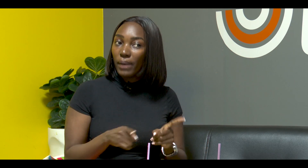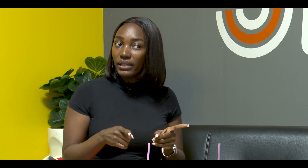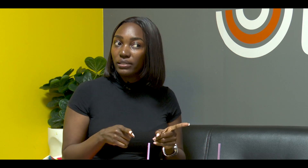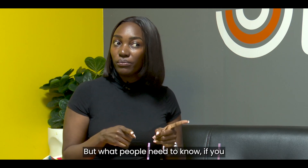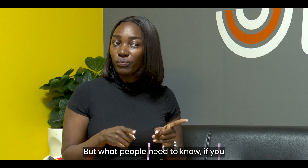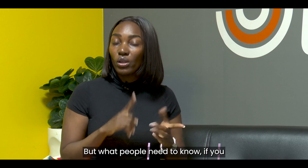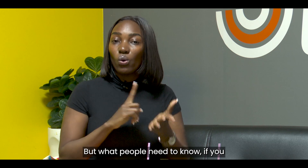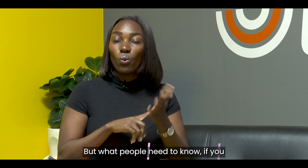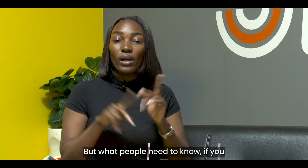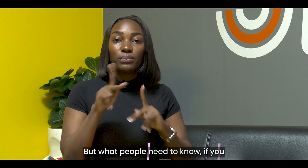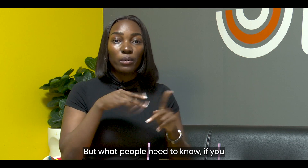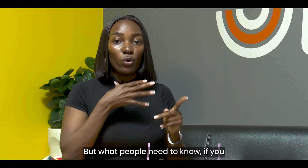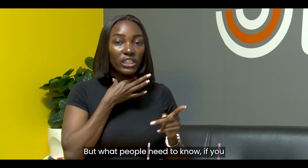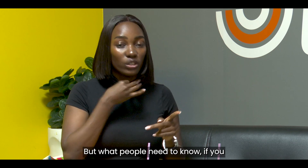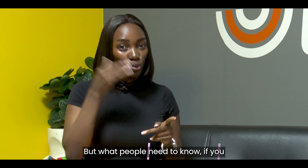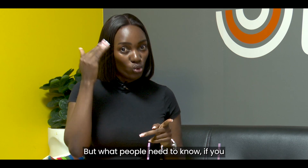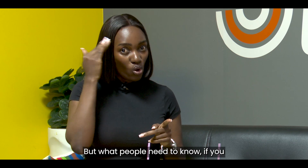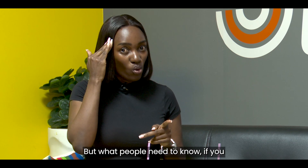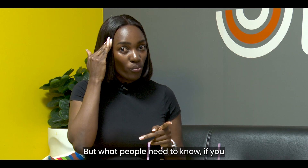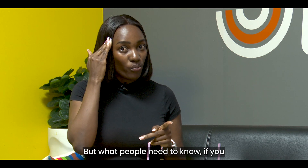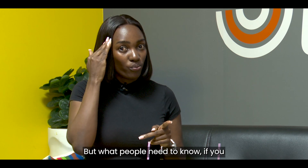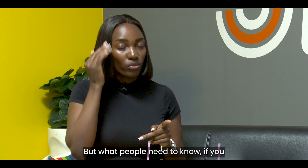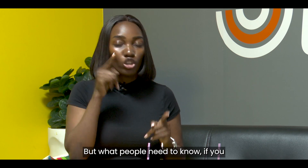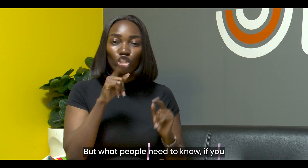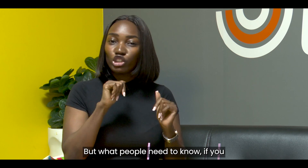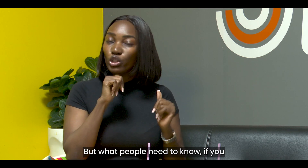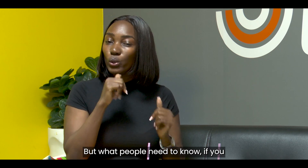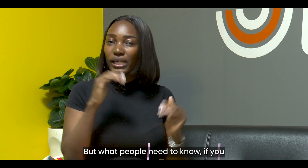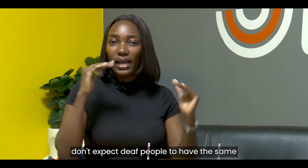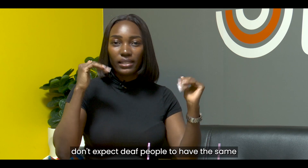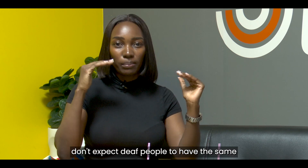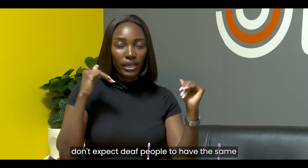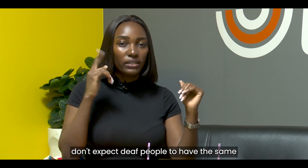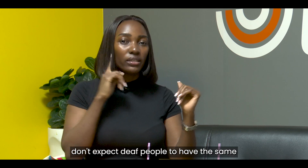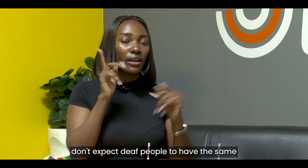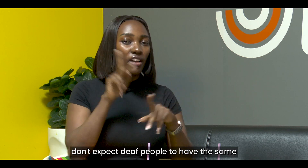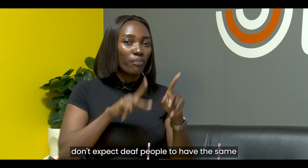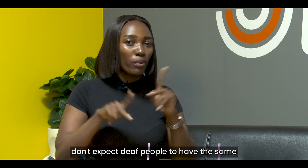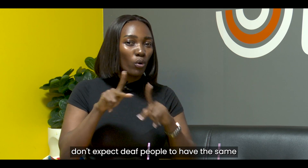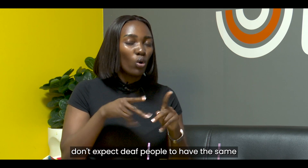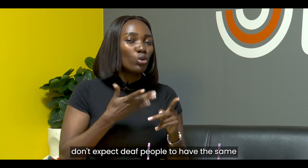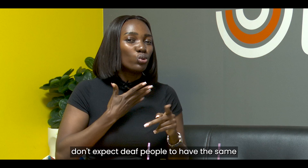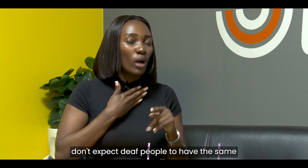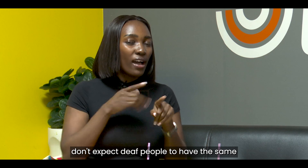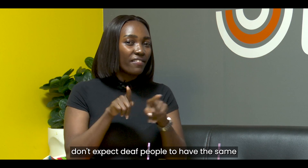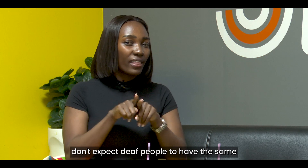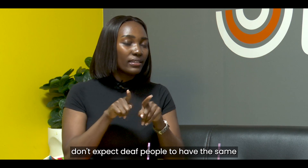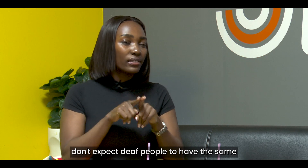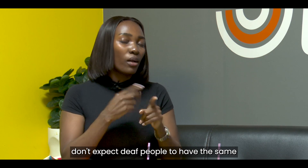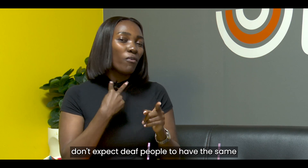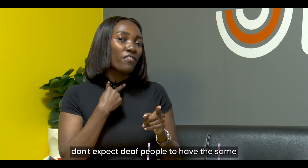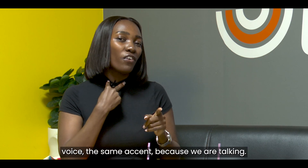But what people need to know, if you don't expect deaf people to have the same